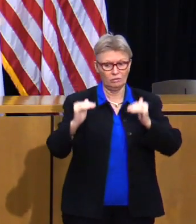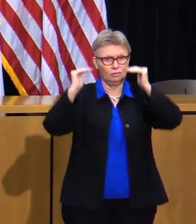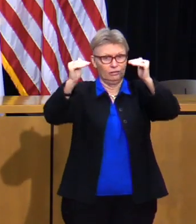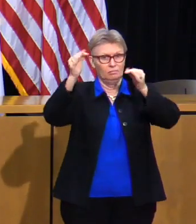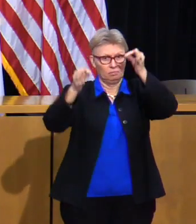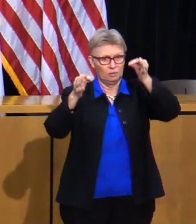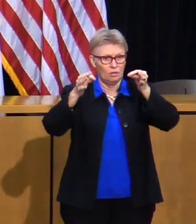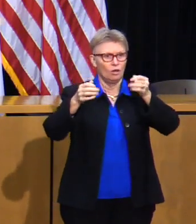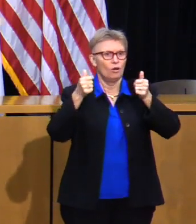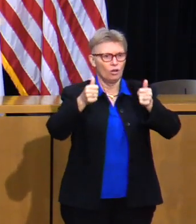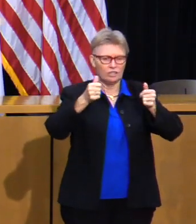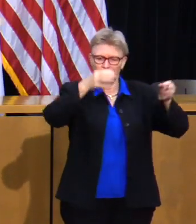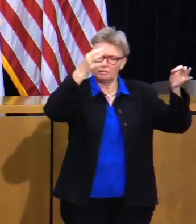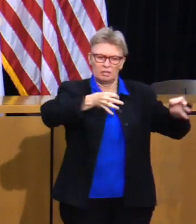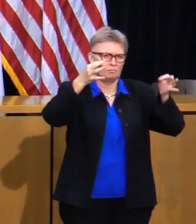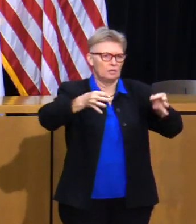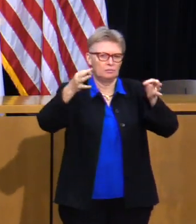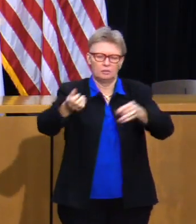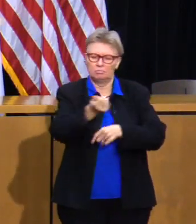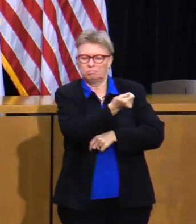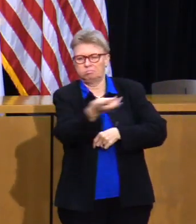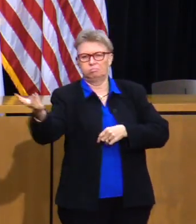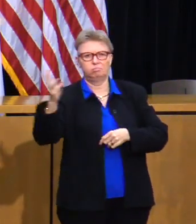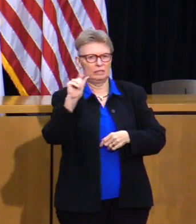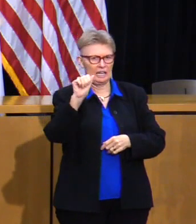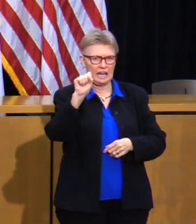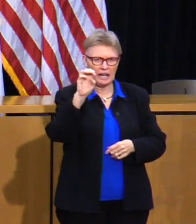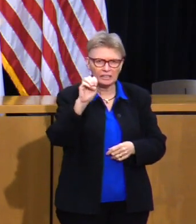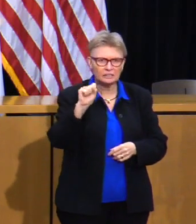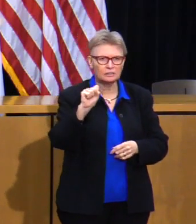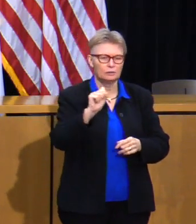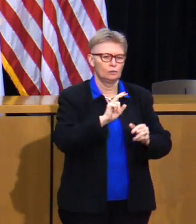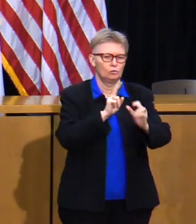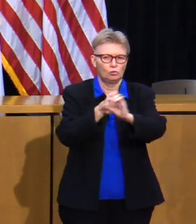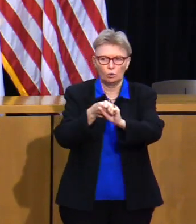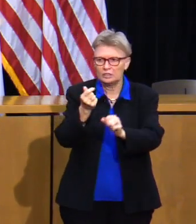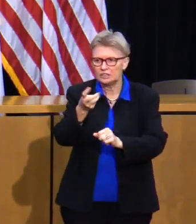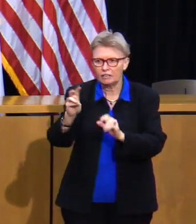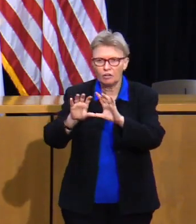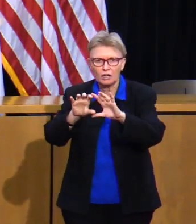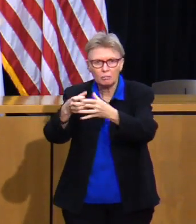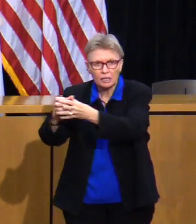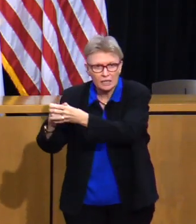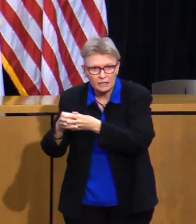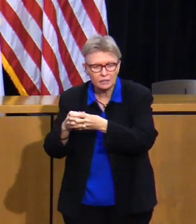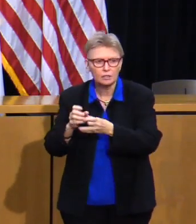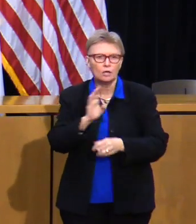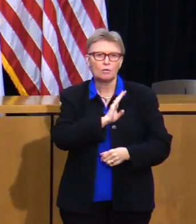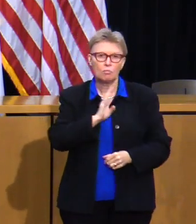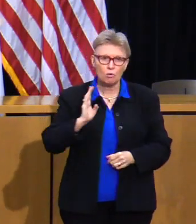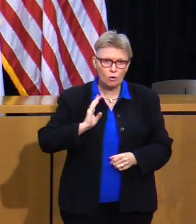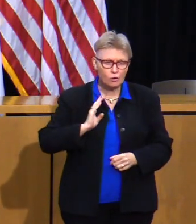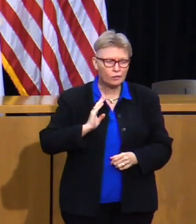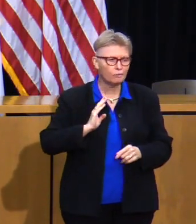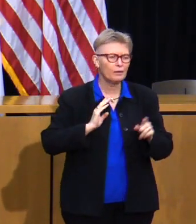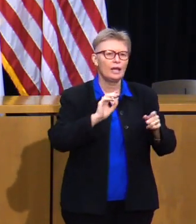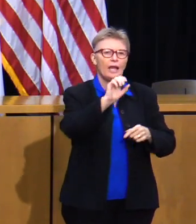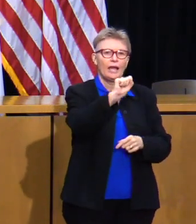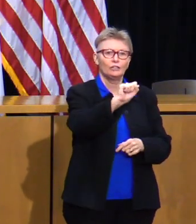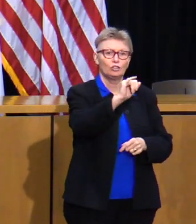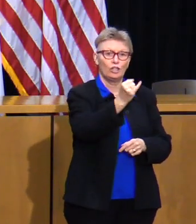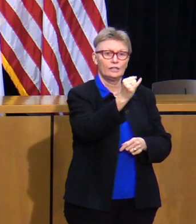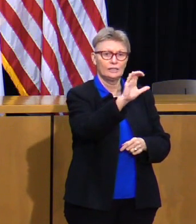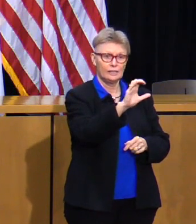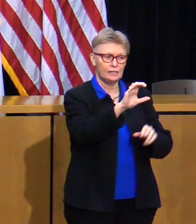years. She's also served on a number of committees and boards. She served on the SJC Advisory Committee on the Rules of